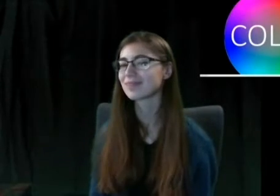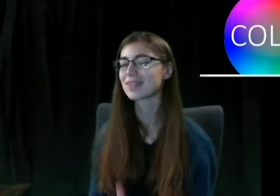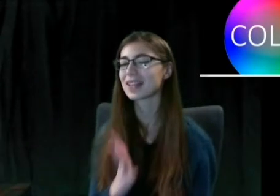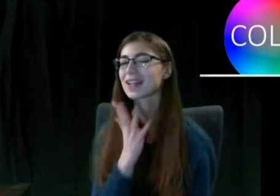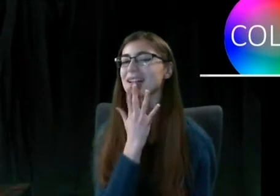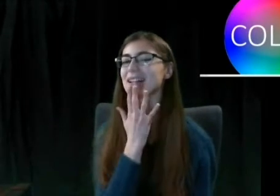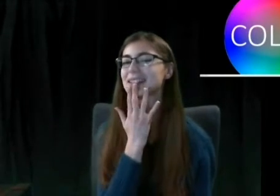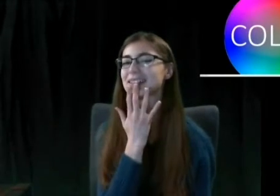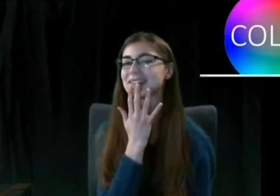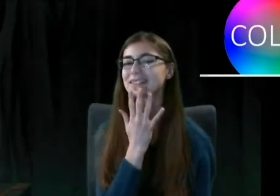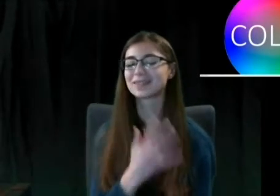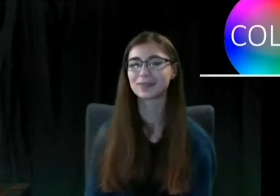Color.